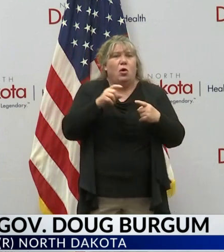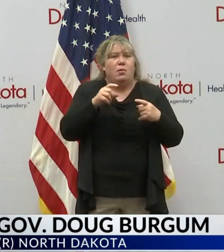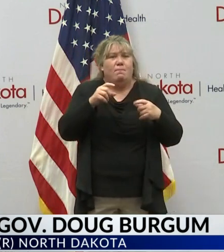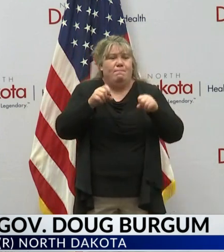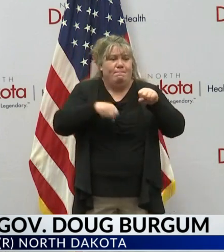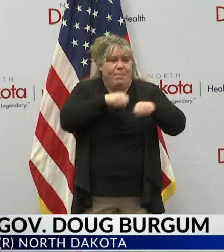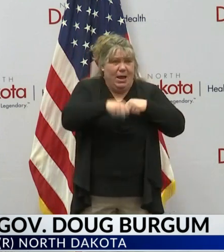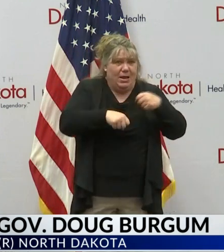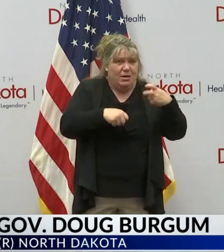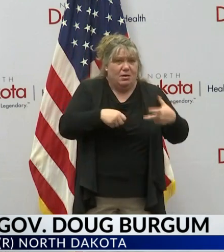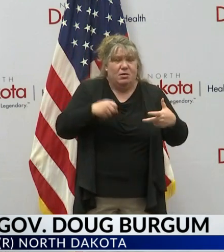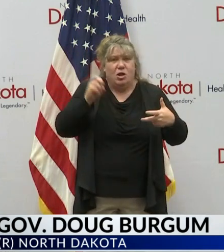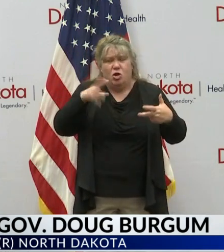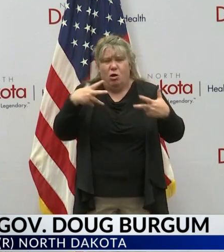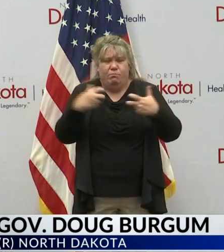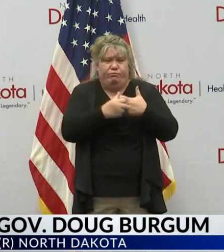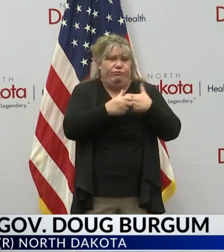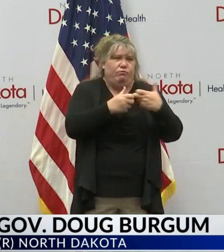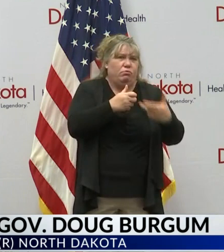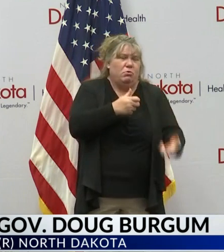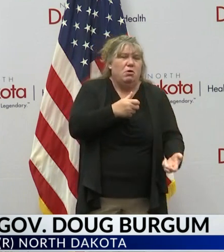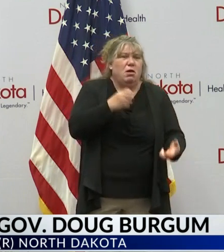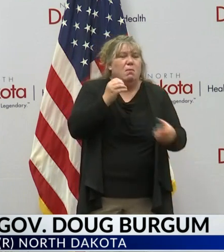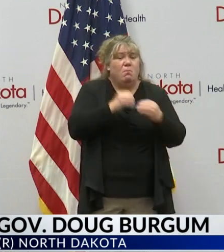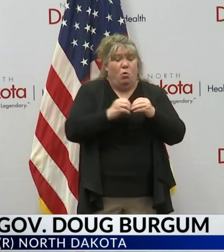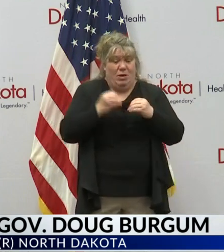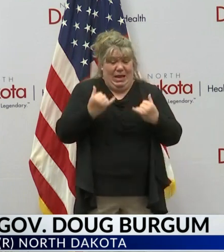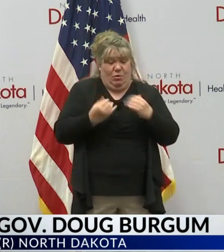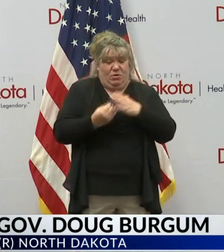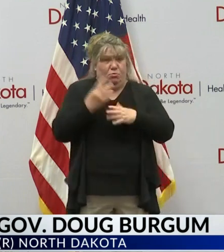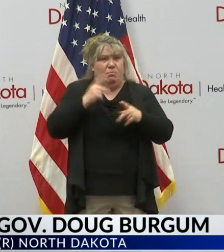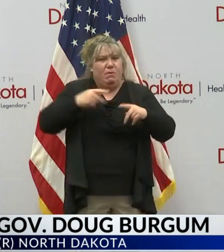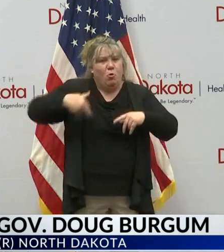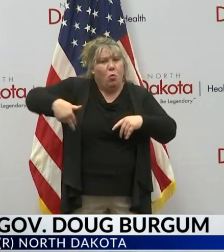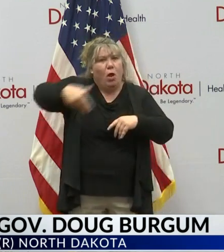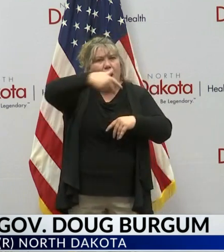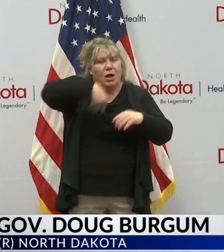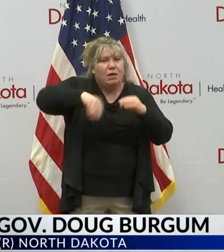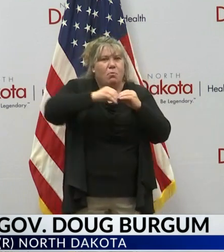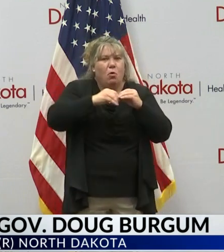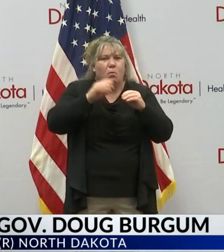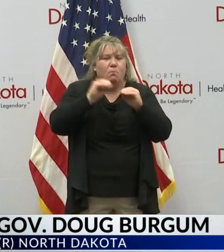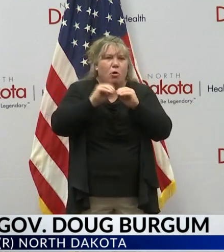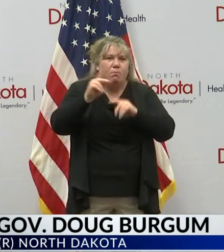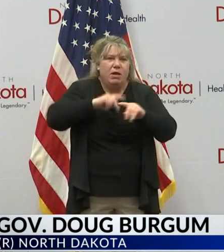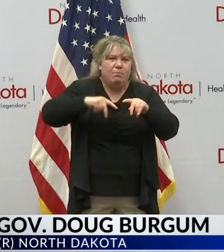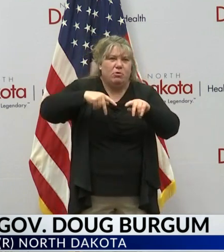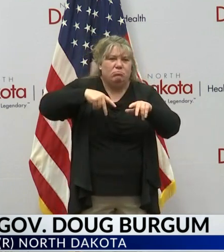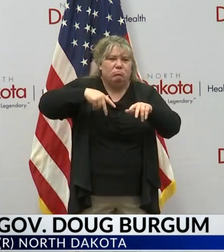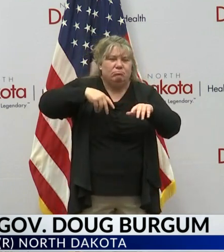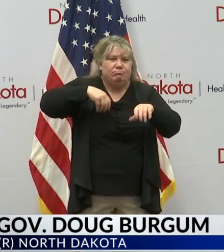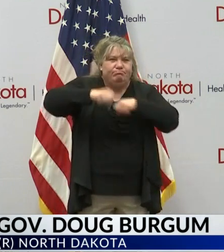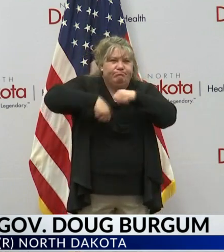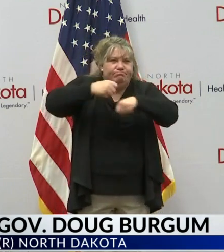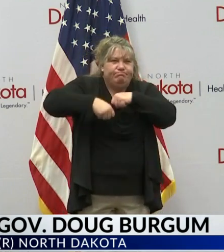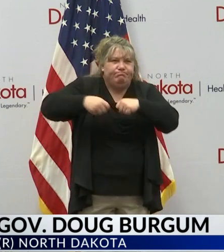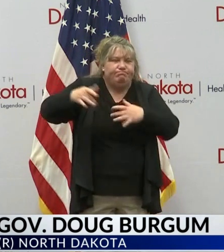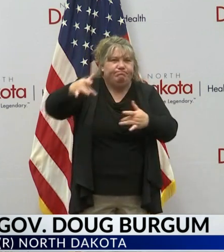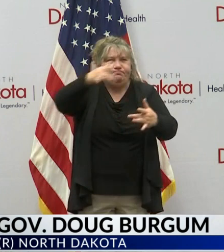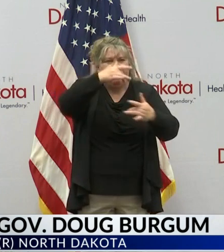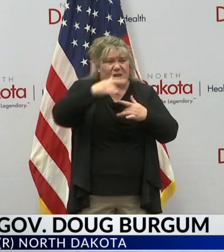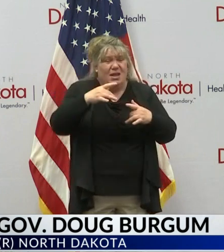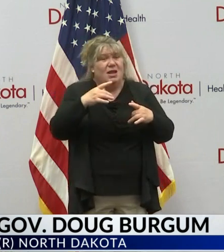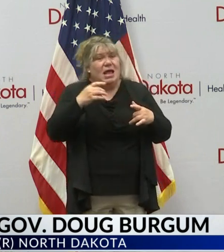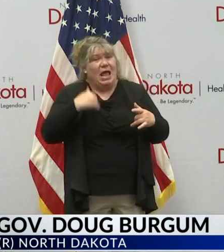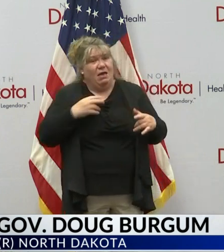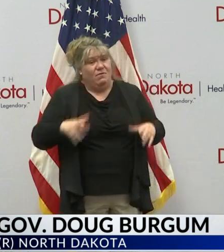accidents. So again, as spring is out, we're going to have more people walking, more people riding bike. Make sure, in addition to wearing your seat belt, having appropriate